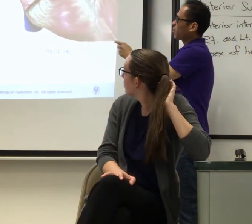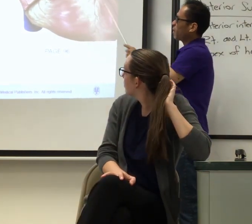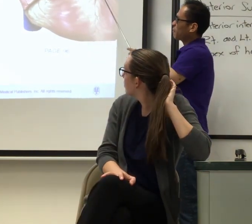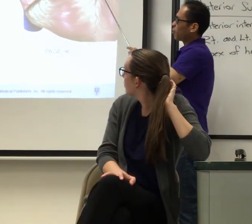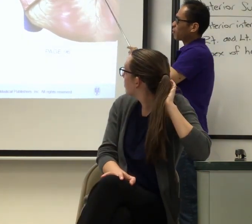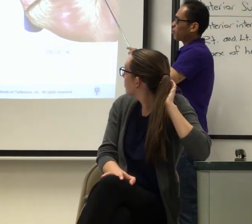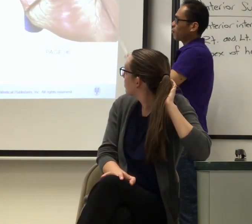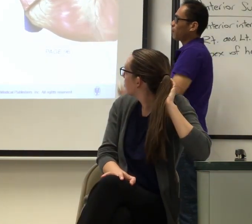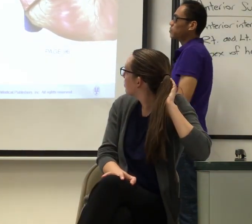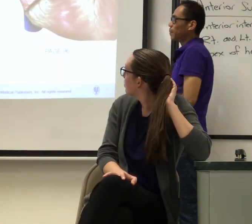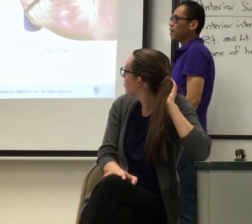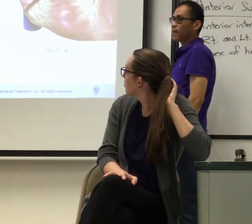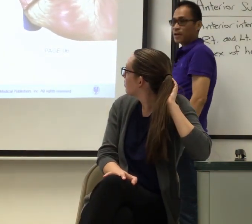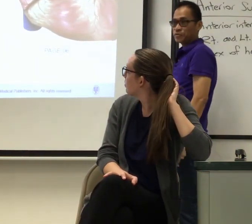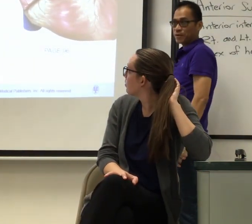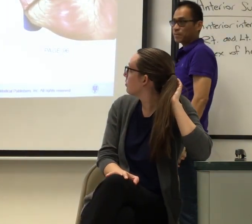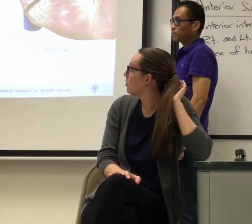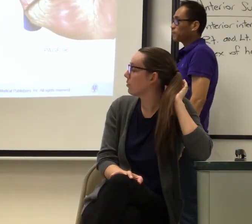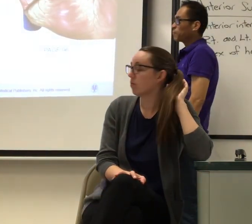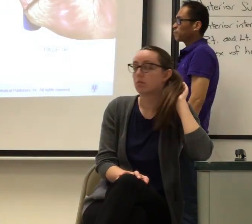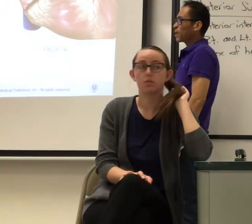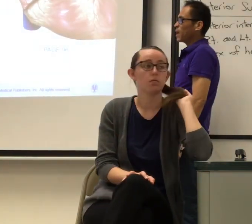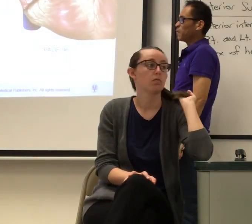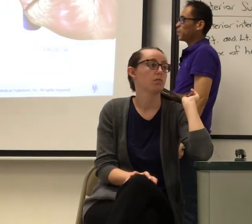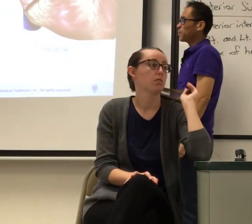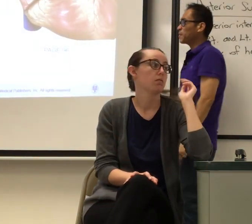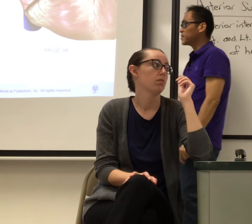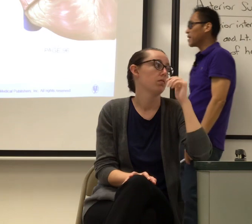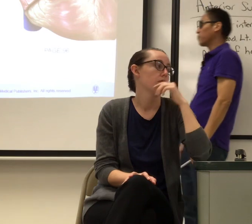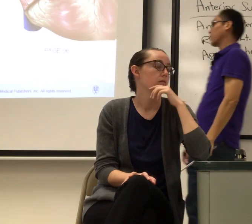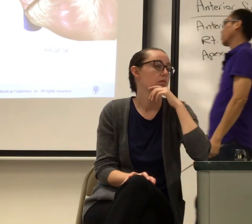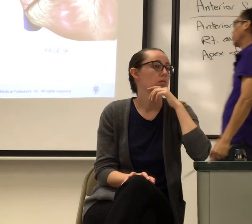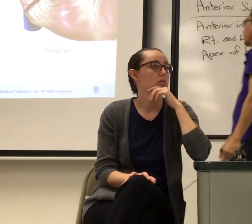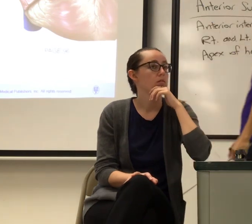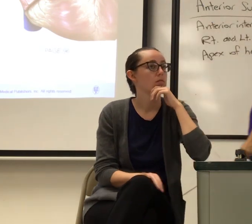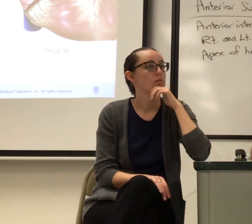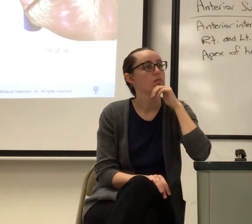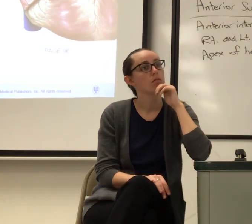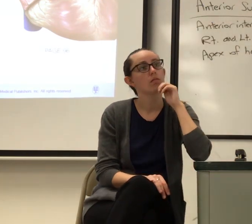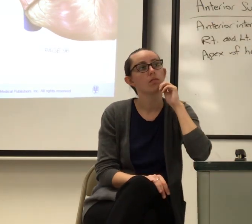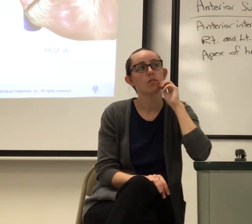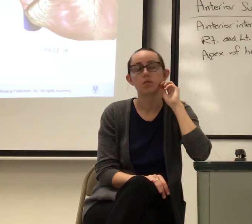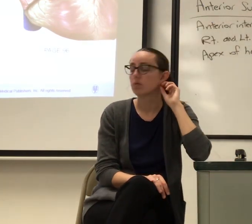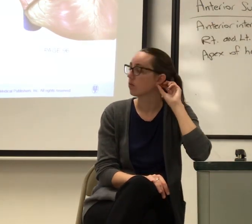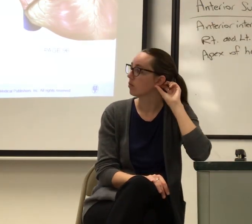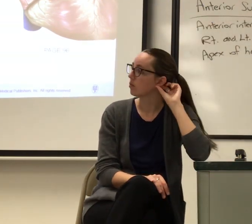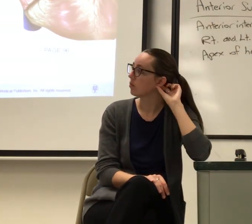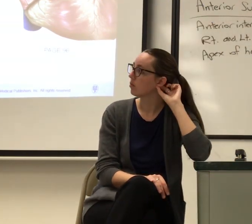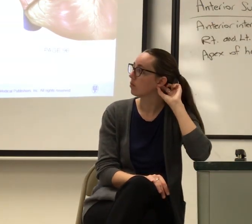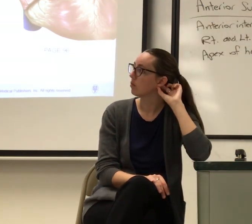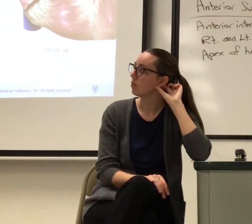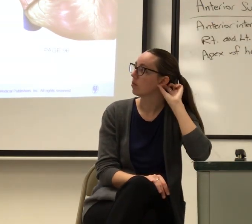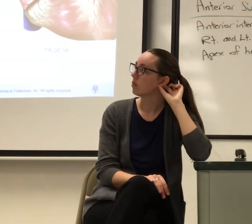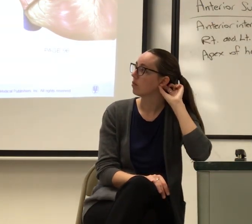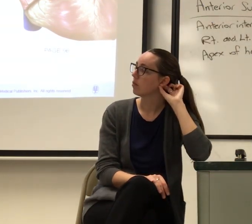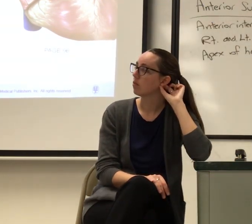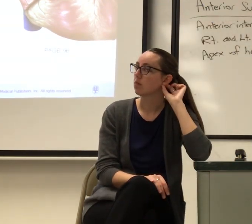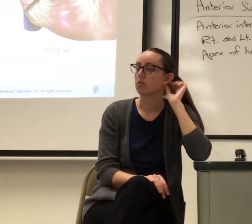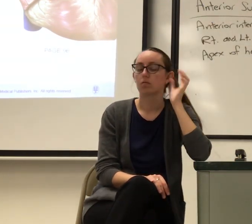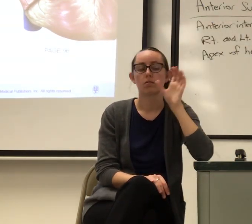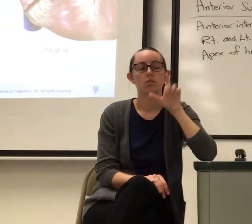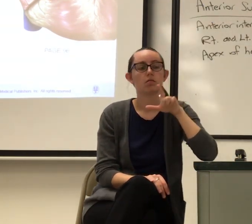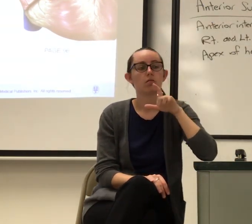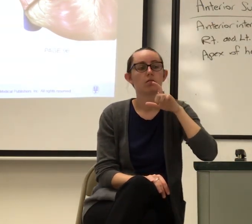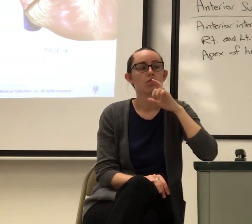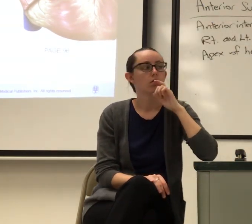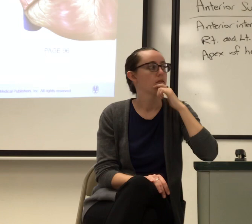right auricle, left auricle, those are part of the atrium. And if you put them in the same frontal plane, you're looking at the front, the anterior surface. So